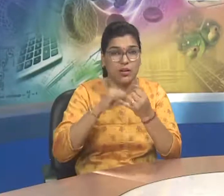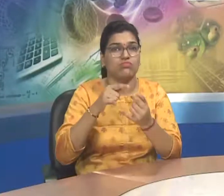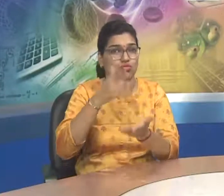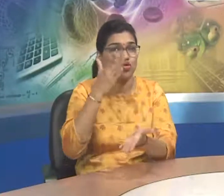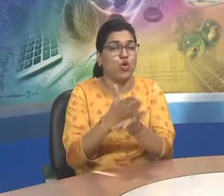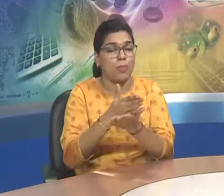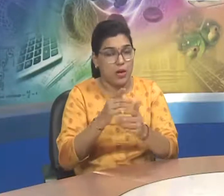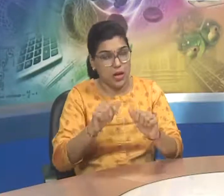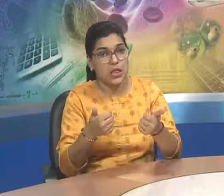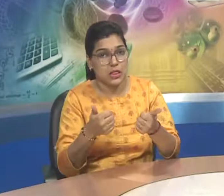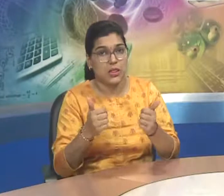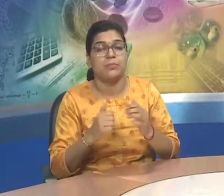AIDS can be